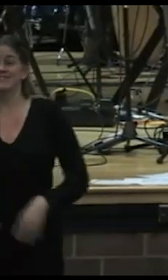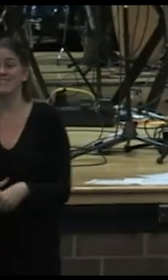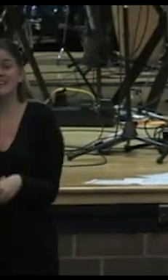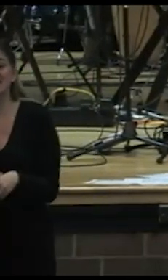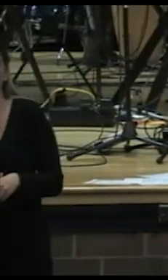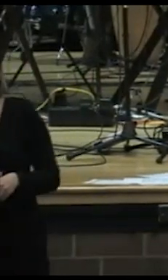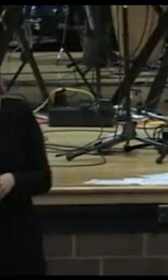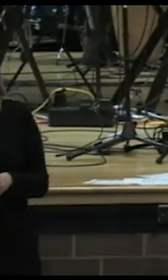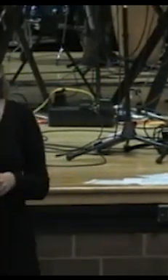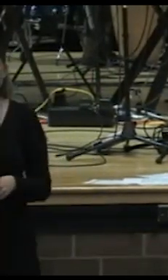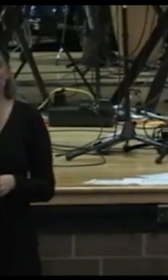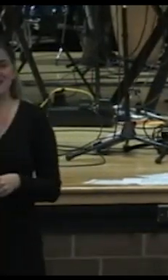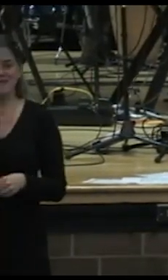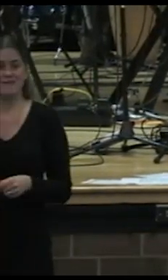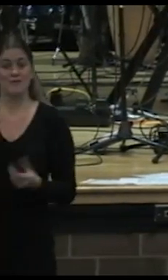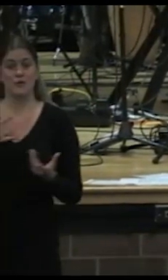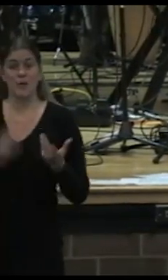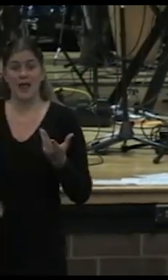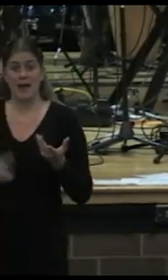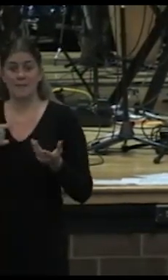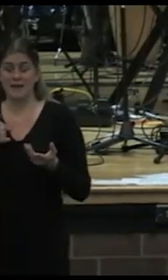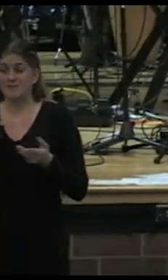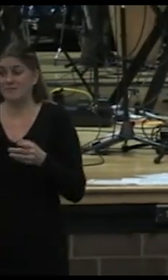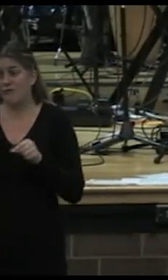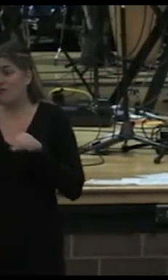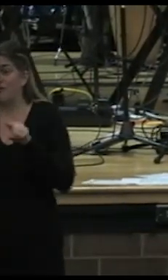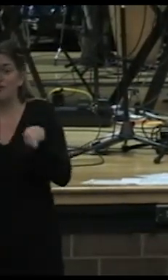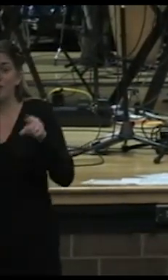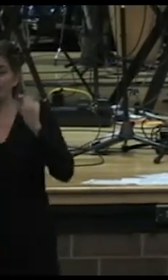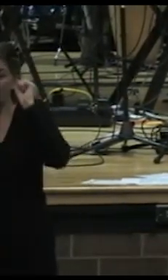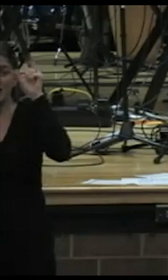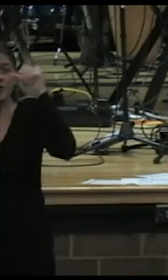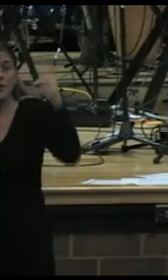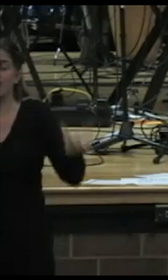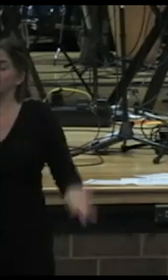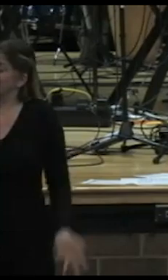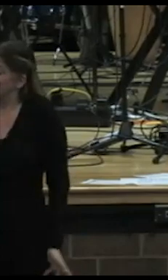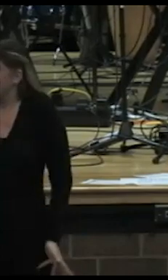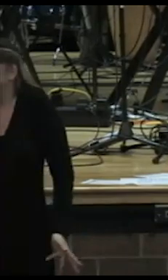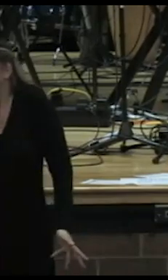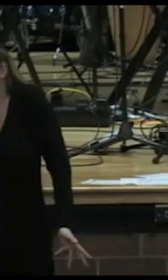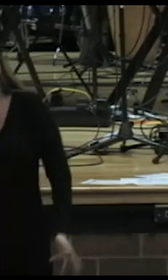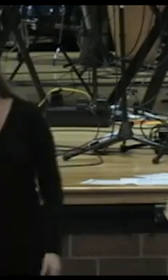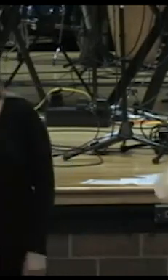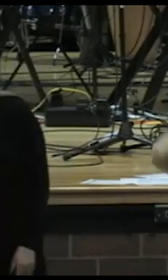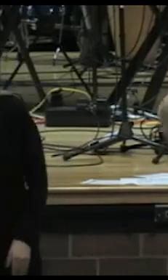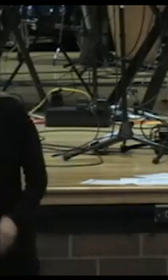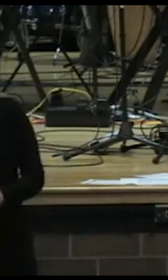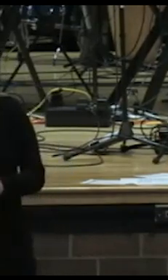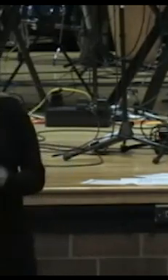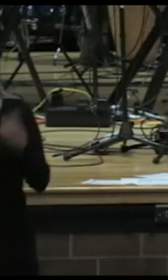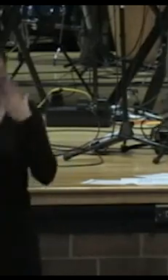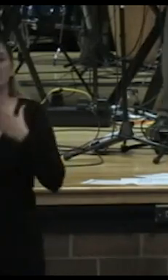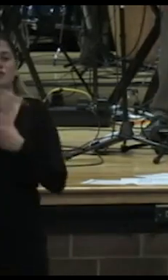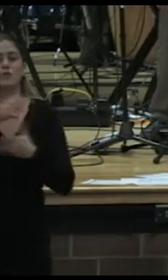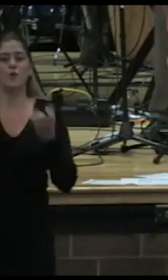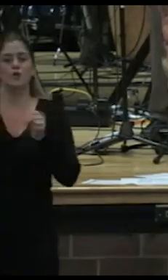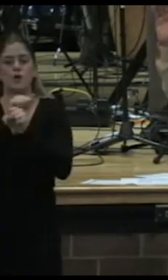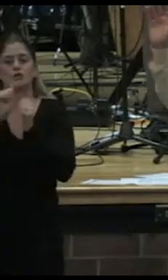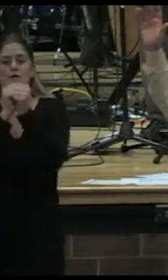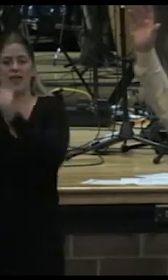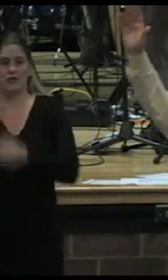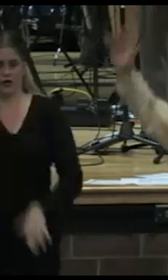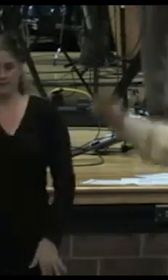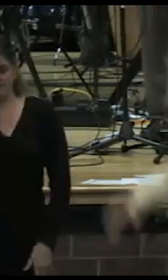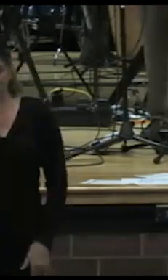have steel tip shoes, you better wear them the next few weeks. No, I'm just kidding you. Hallelujah. How many people want to be unity together?